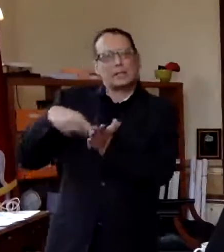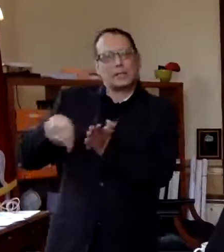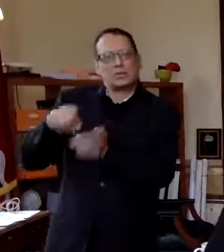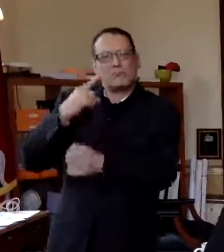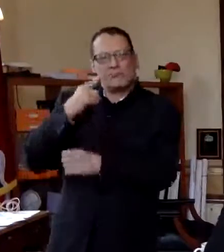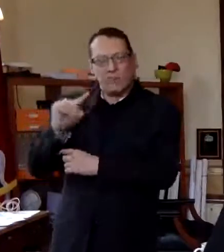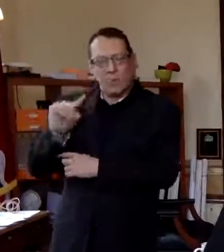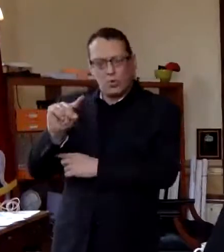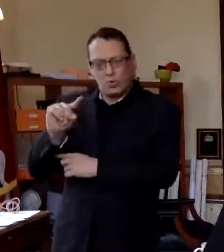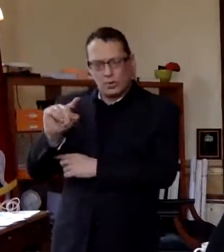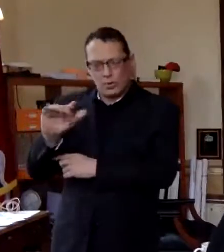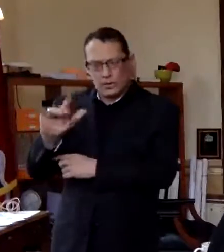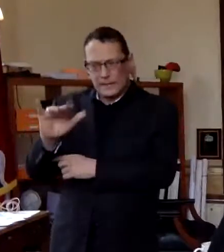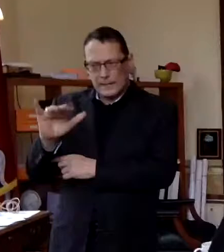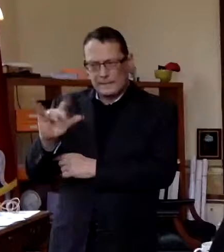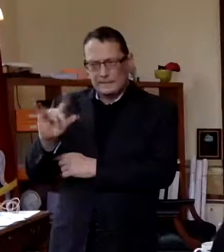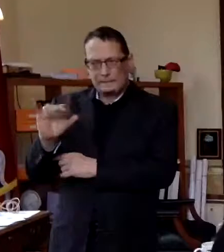um